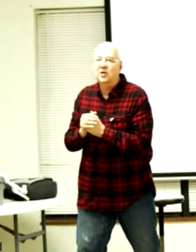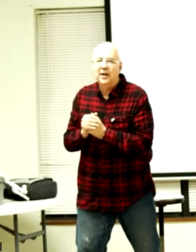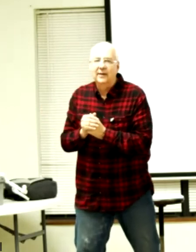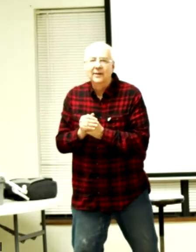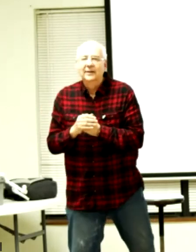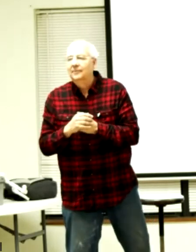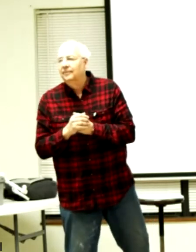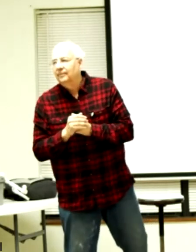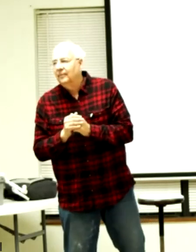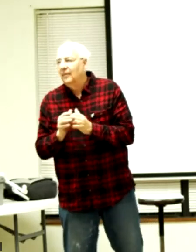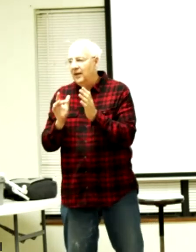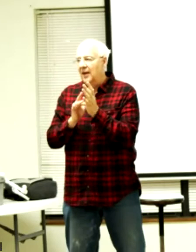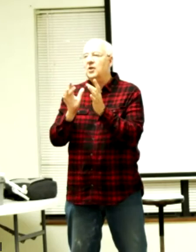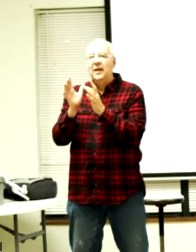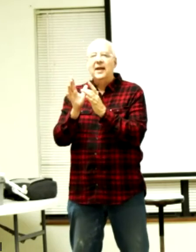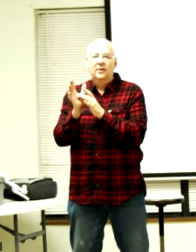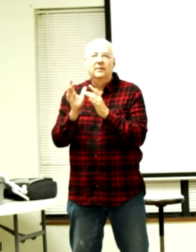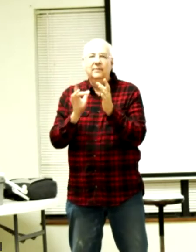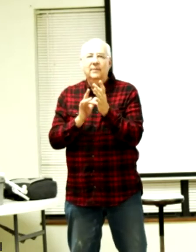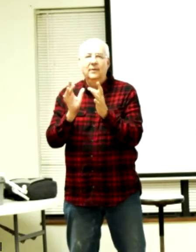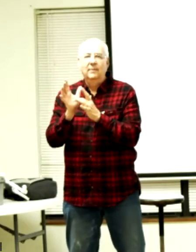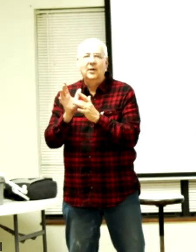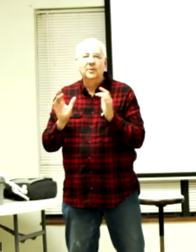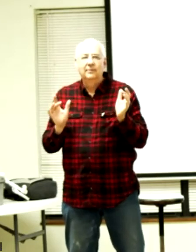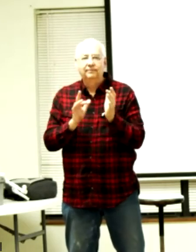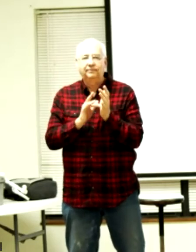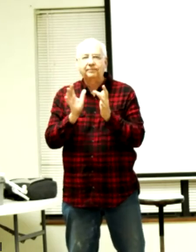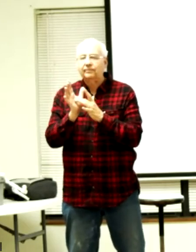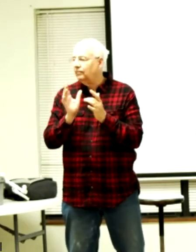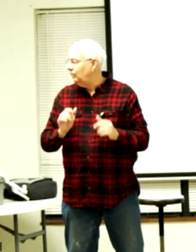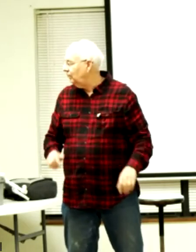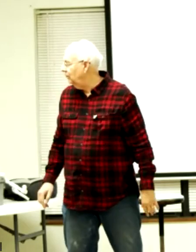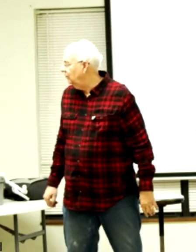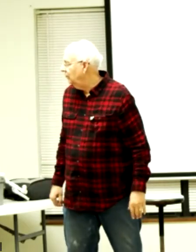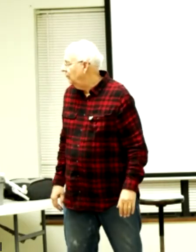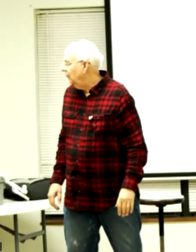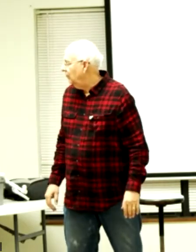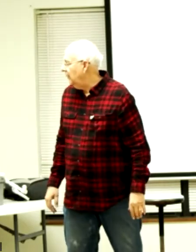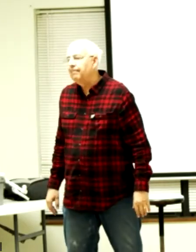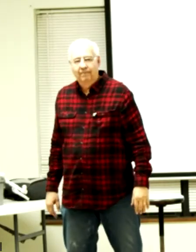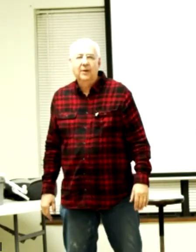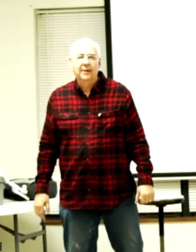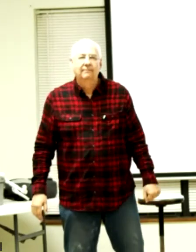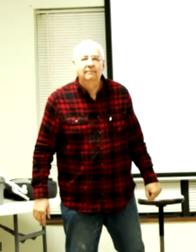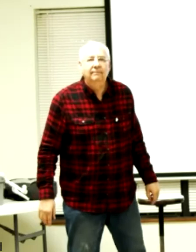understand. It is in the hand, It is in the hand. palms. All the pictures you see, it's always in the hand. Yep, agreed.